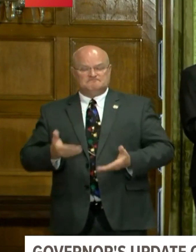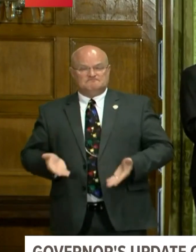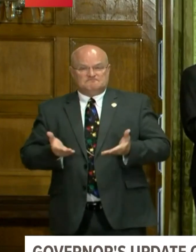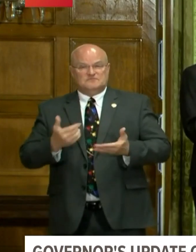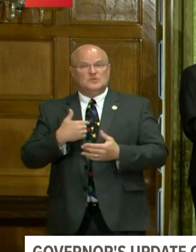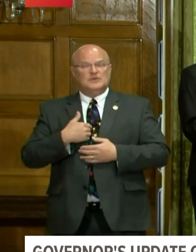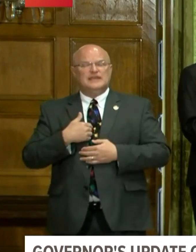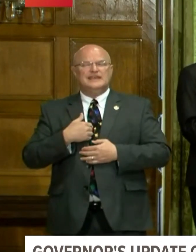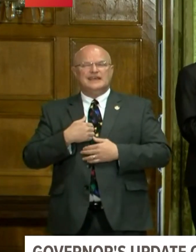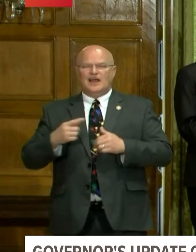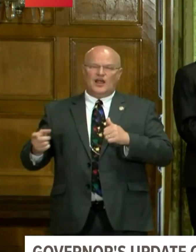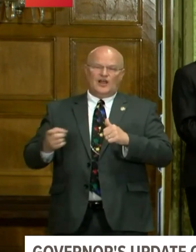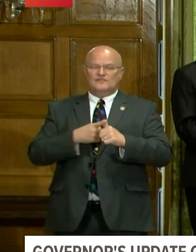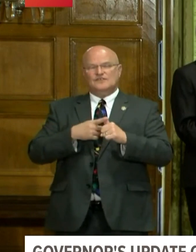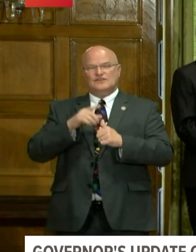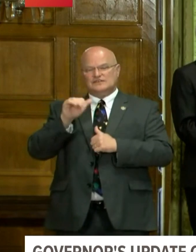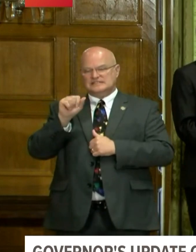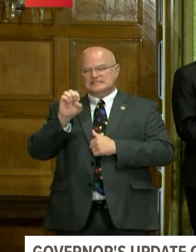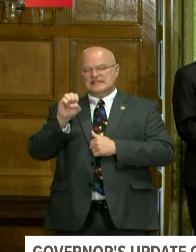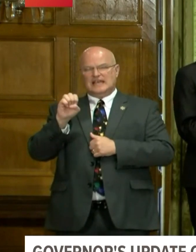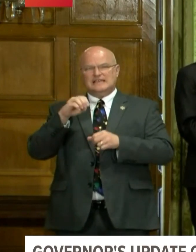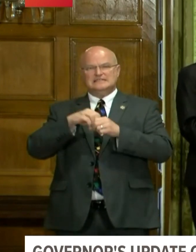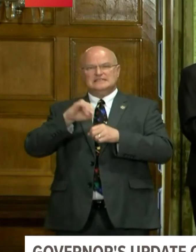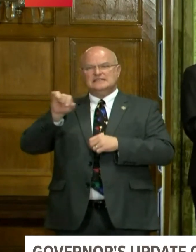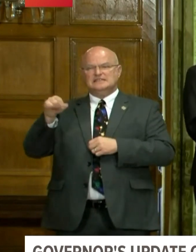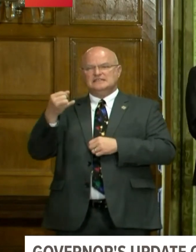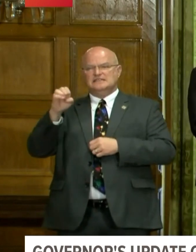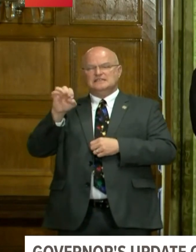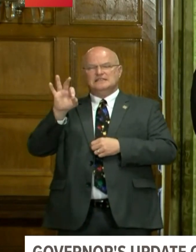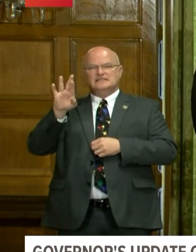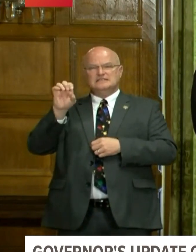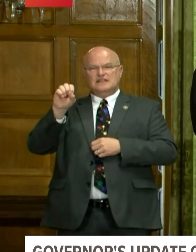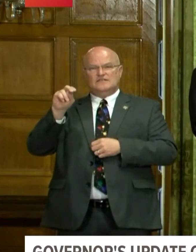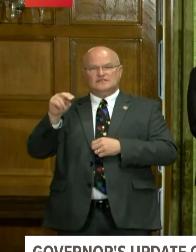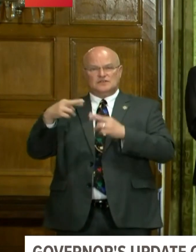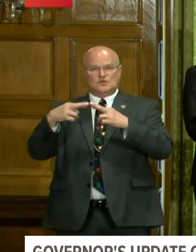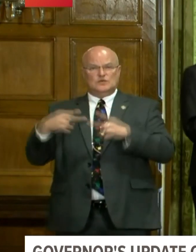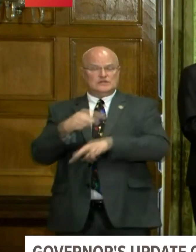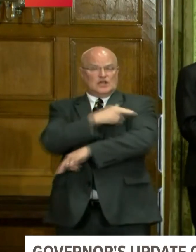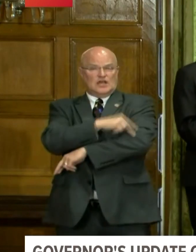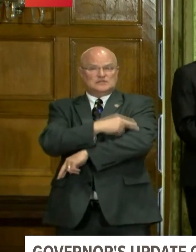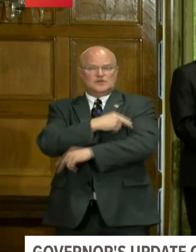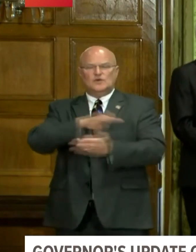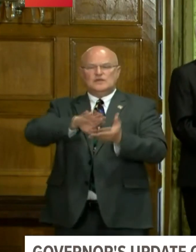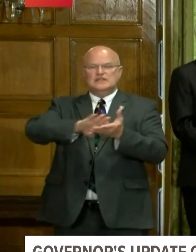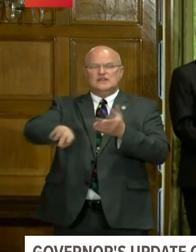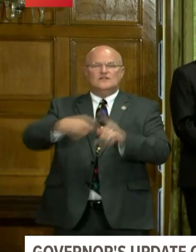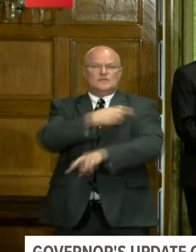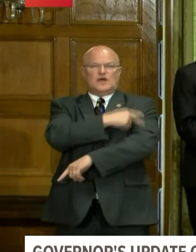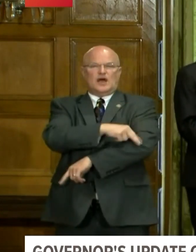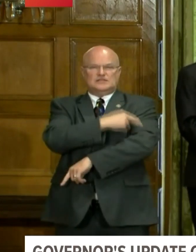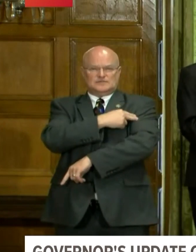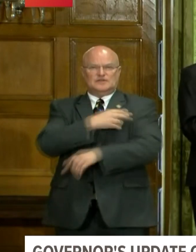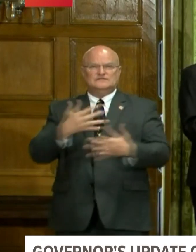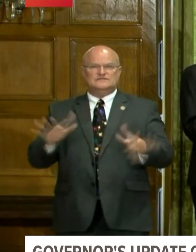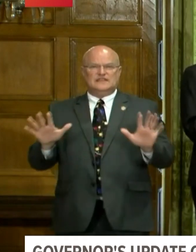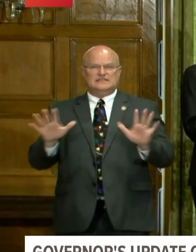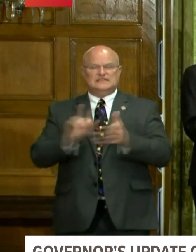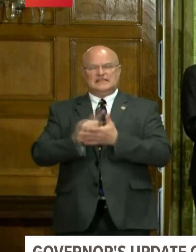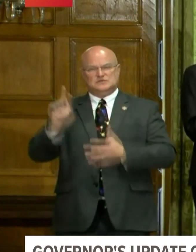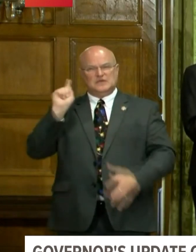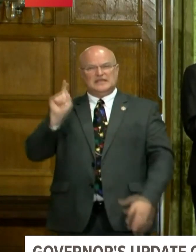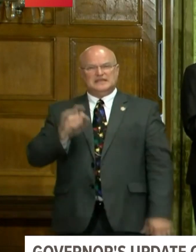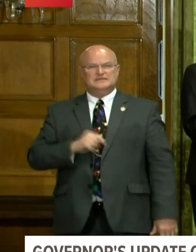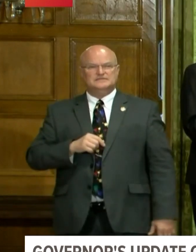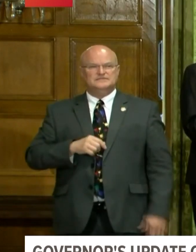was our very first case in Jefferson Regional was discharged from the hospital, released from the hospital last